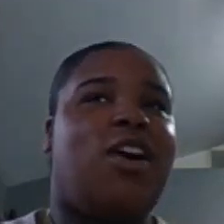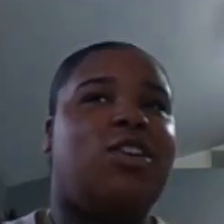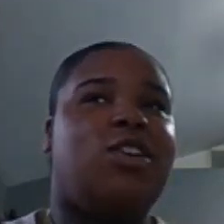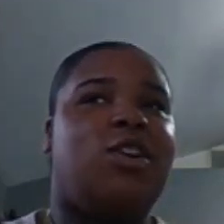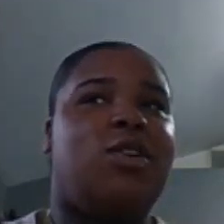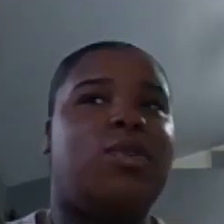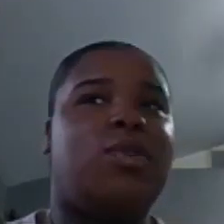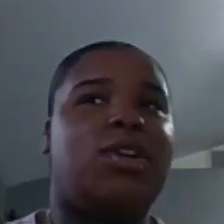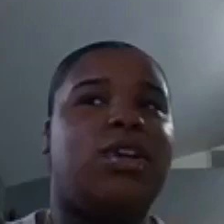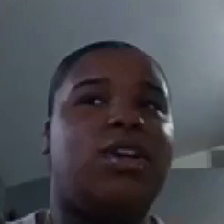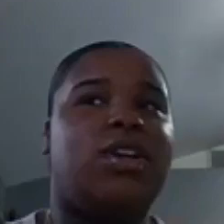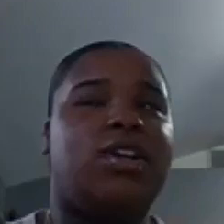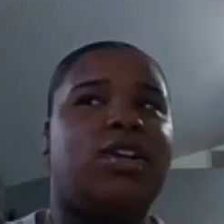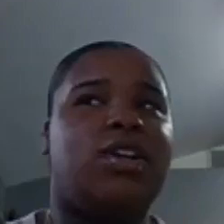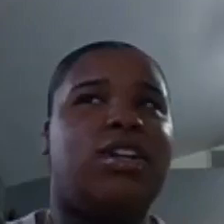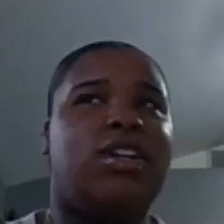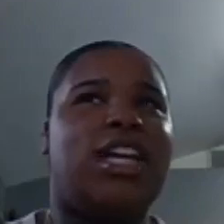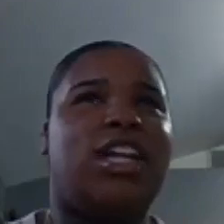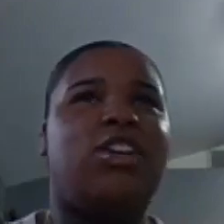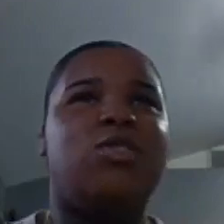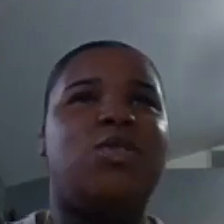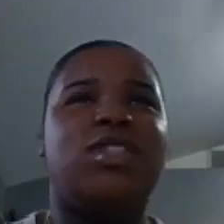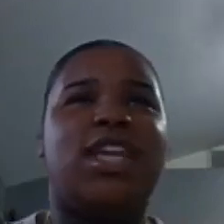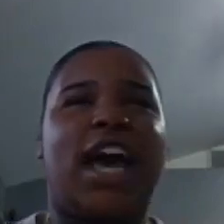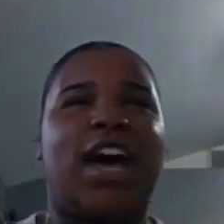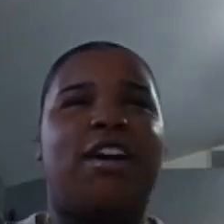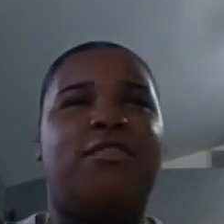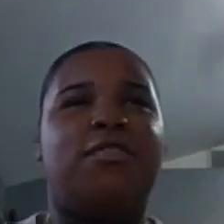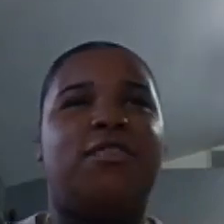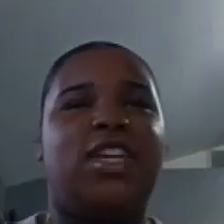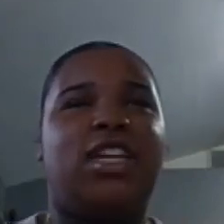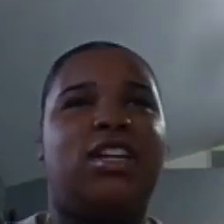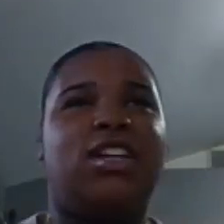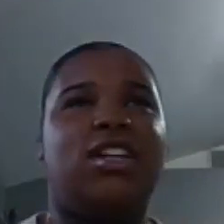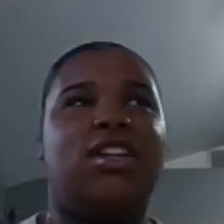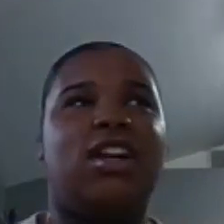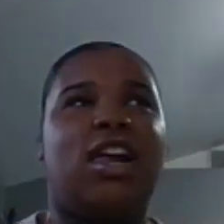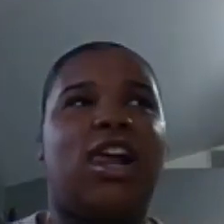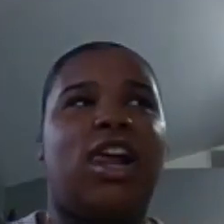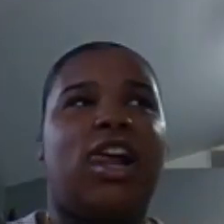would also, in a lot of schools, they have